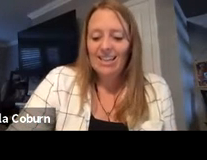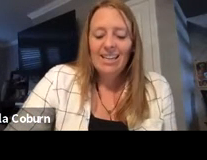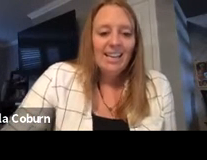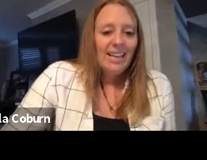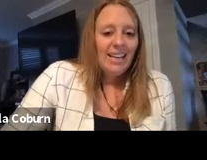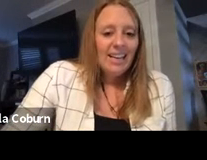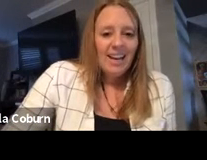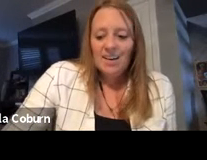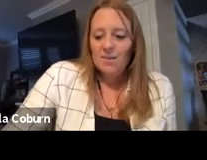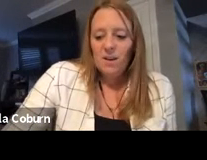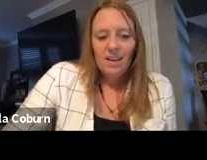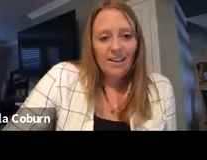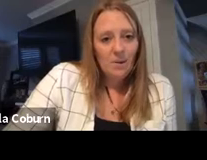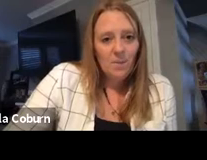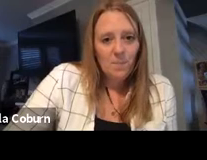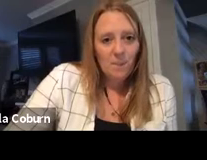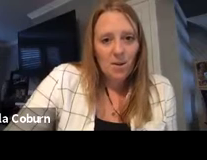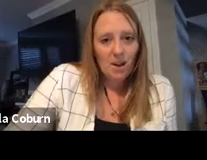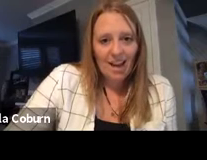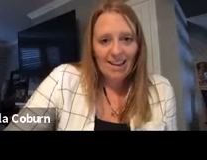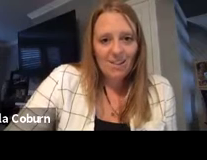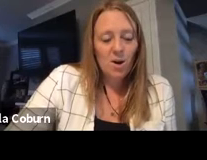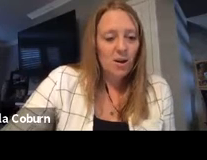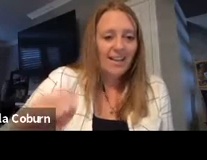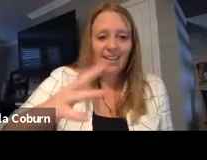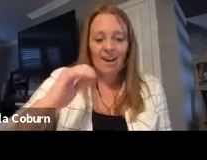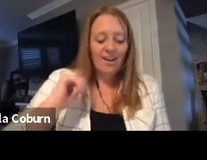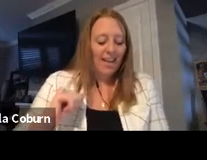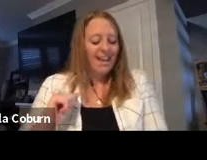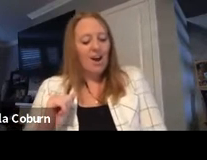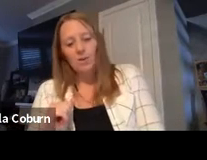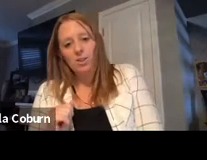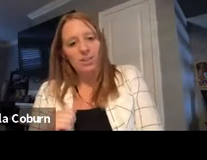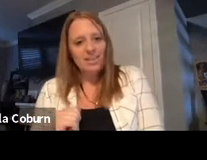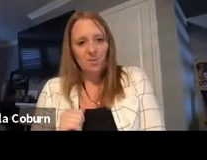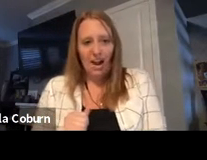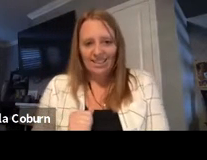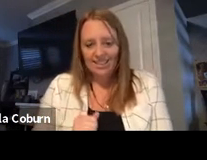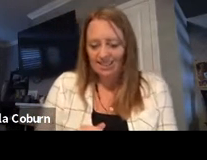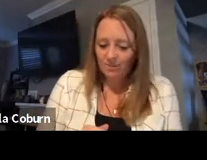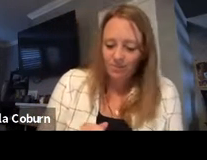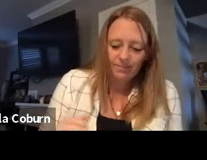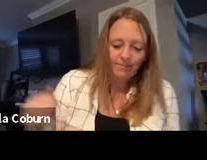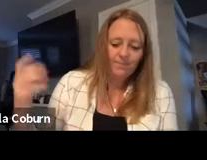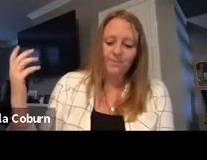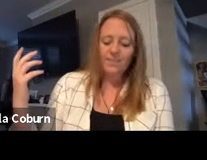there. Um, okay. So, again, opportunities to